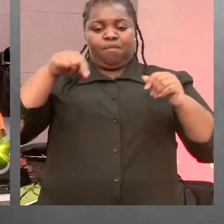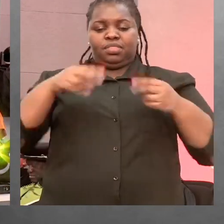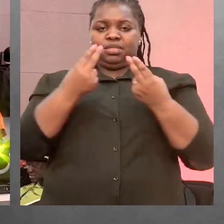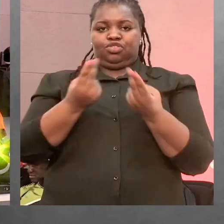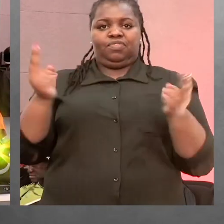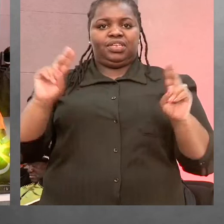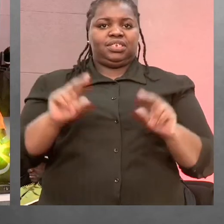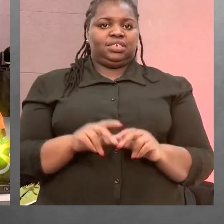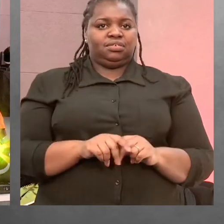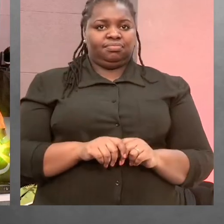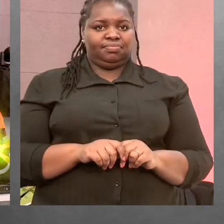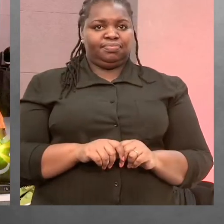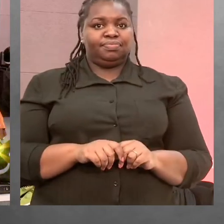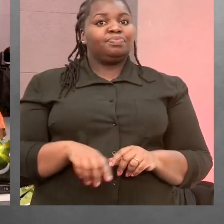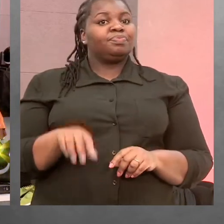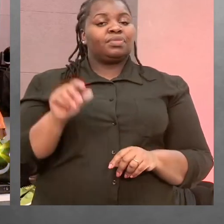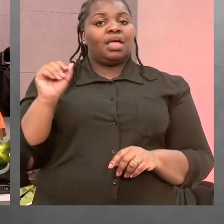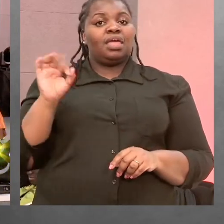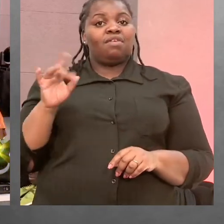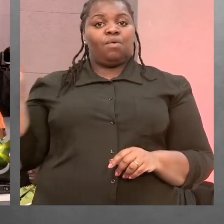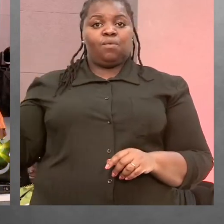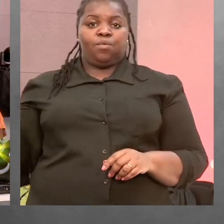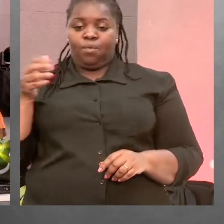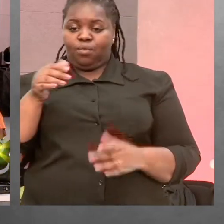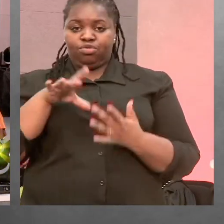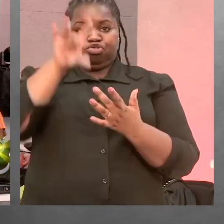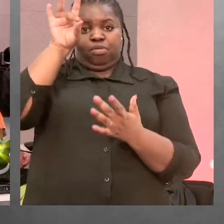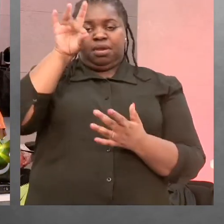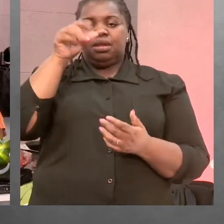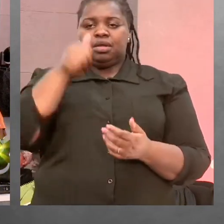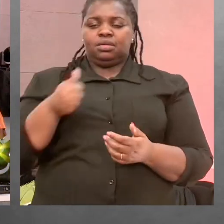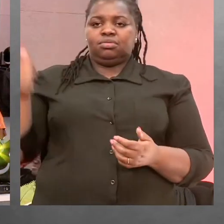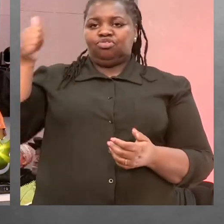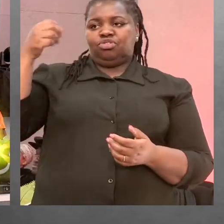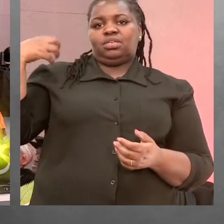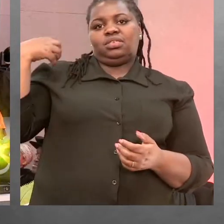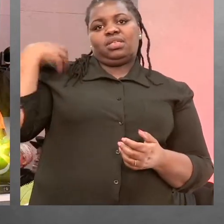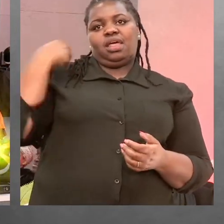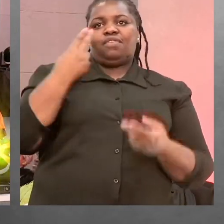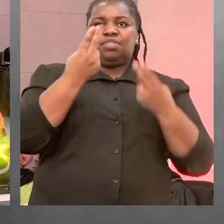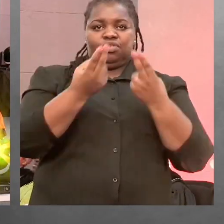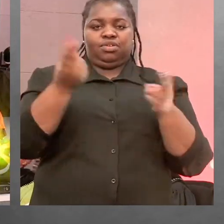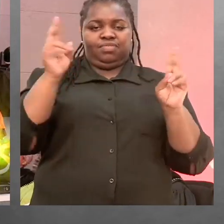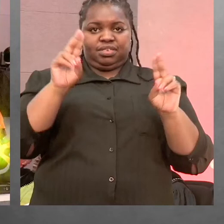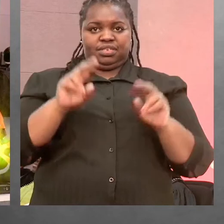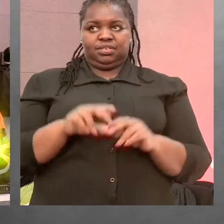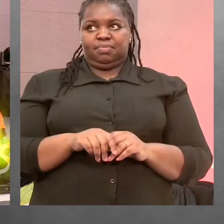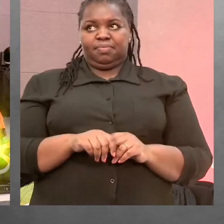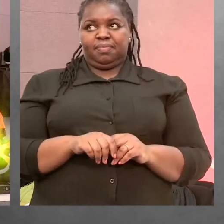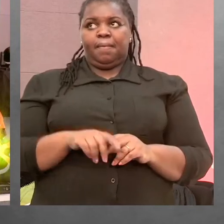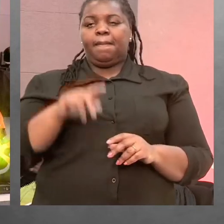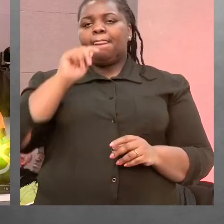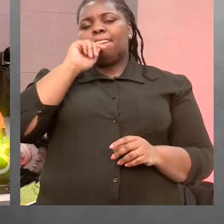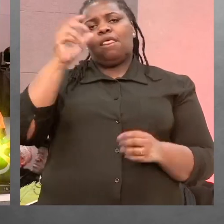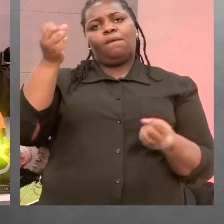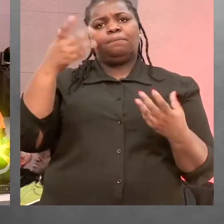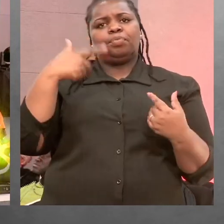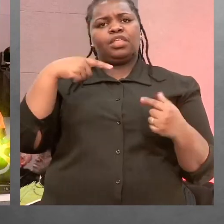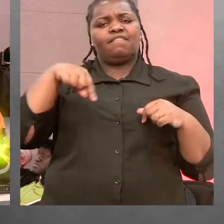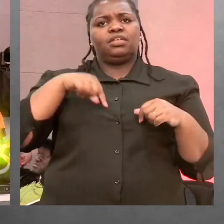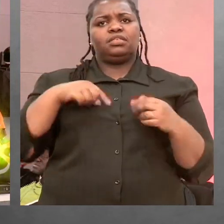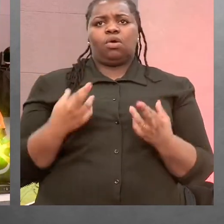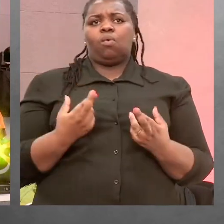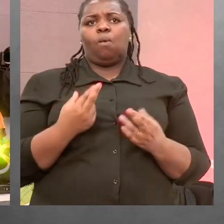University. Ukubekwa kwakho ke njengo-Chancellor we-Walter Sisulu University kusinika ithemba